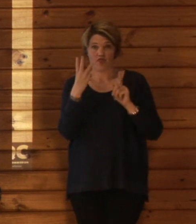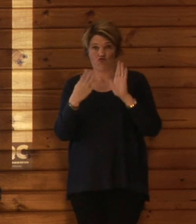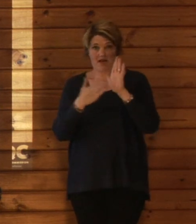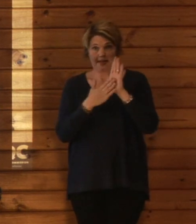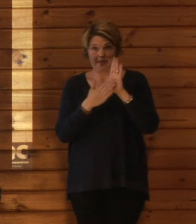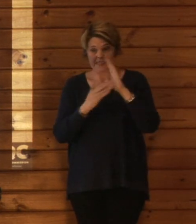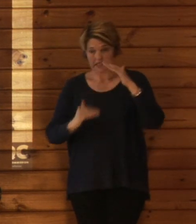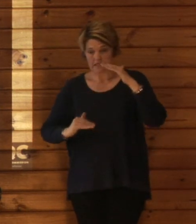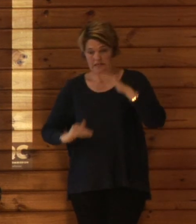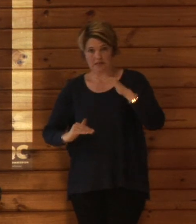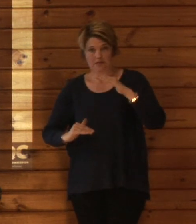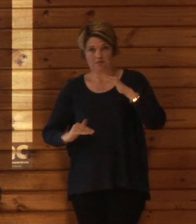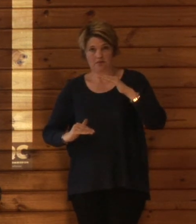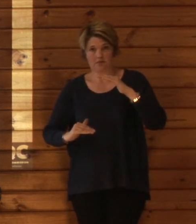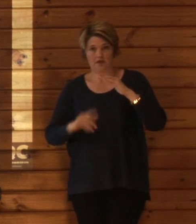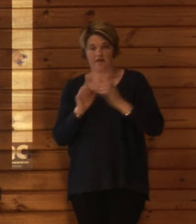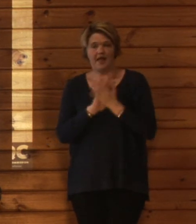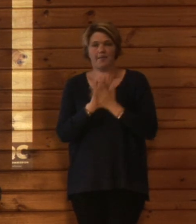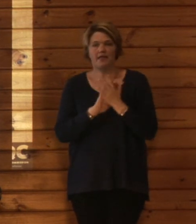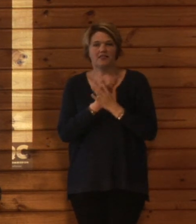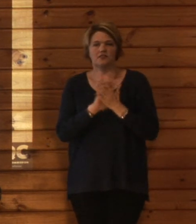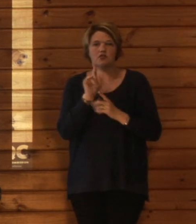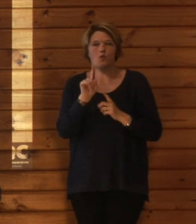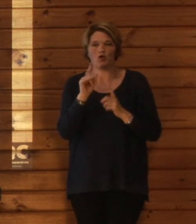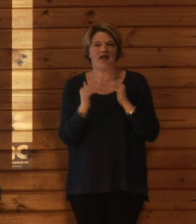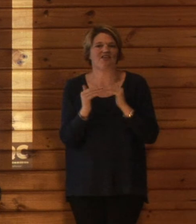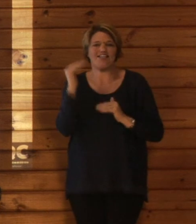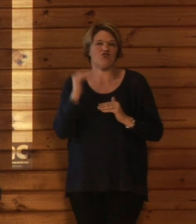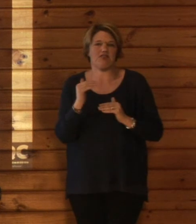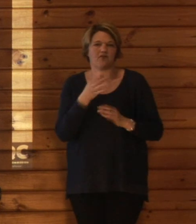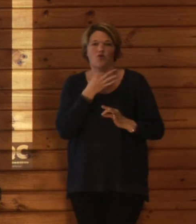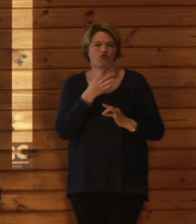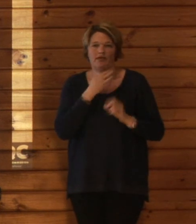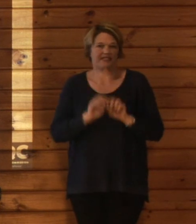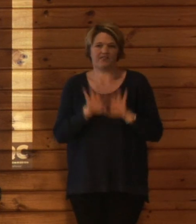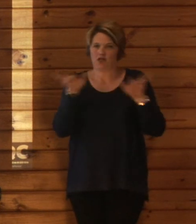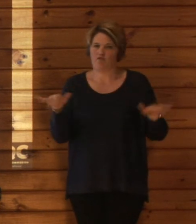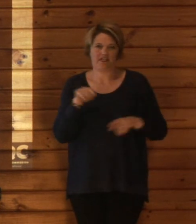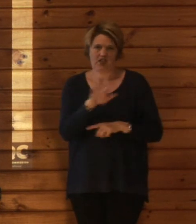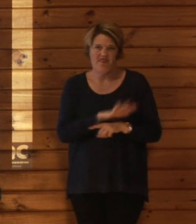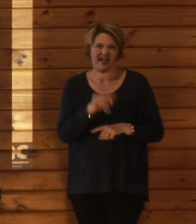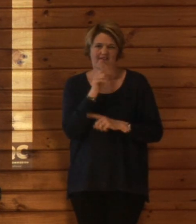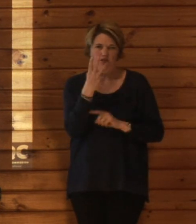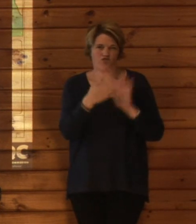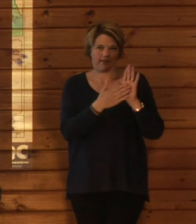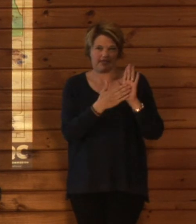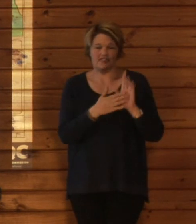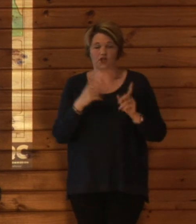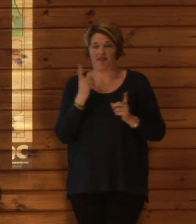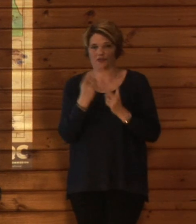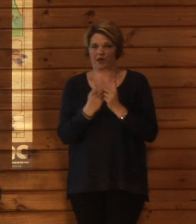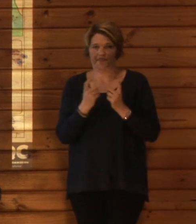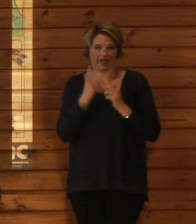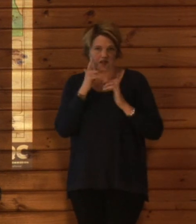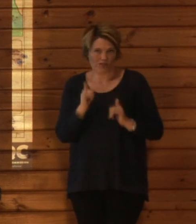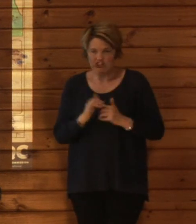going to get any increase in liquefaction vulnerability. So that's one of the things we check. We check the groundwater levels. So here's our results from our